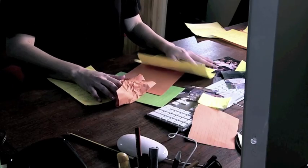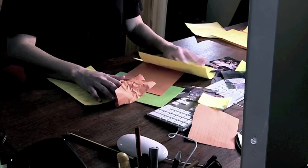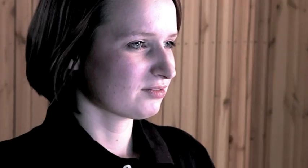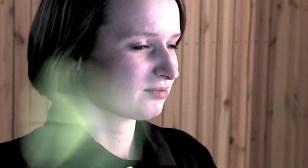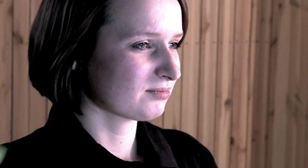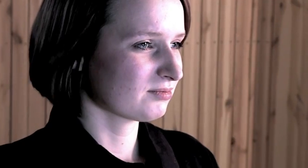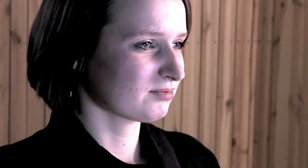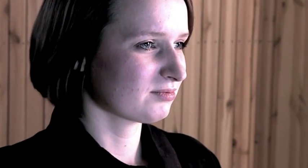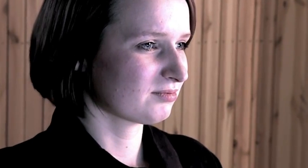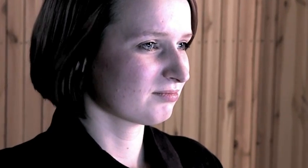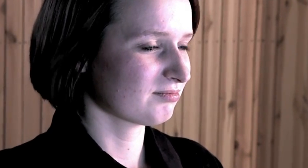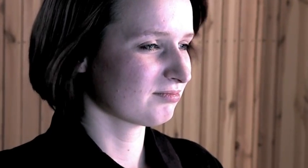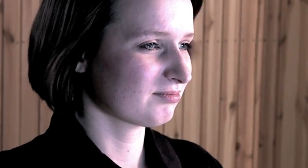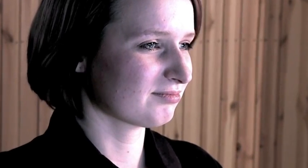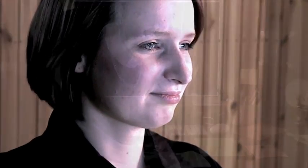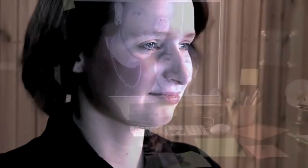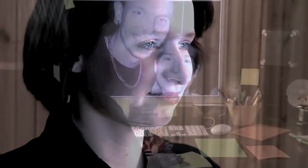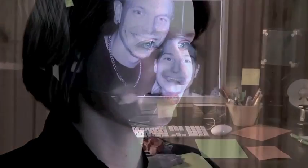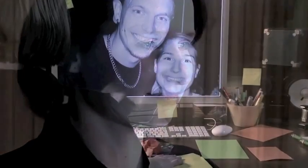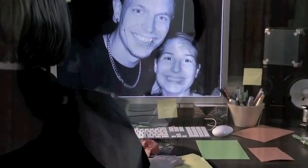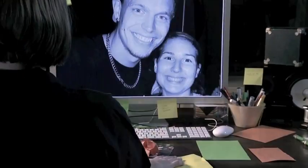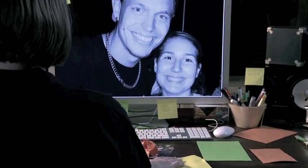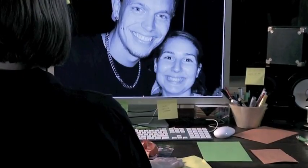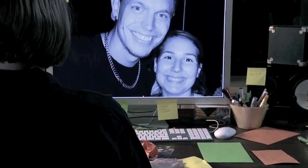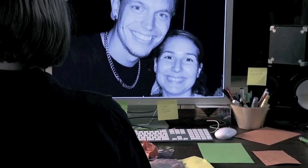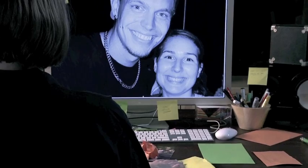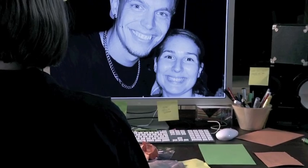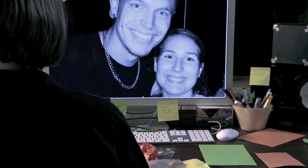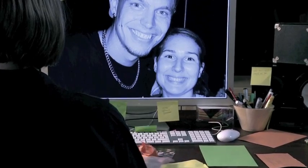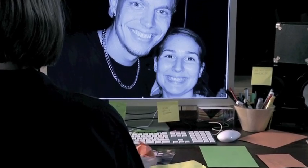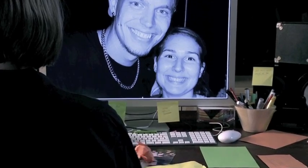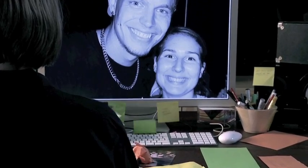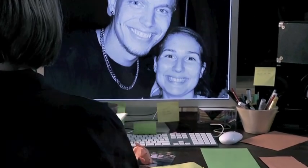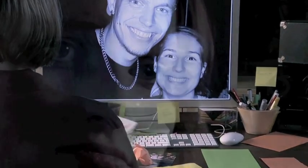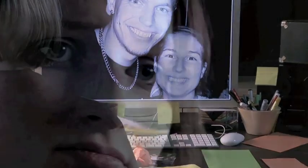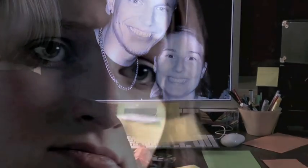Transmission. I'm sending you a message, sensing when missing.